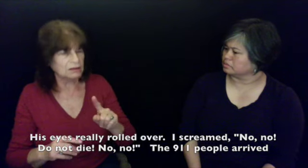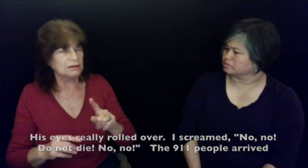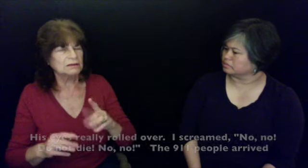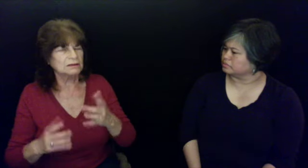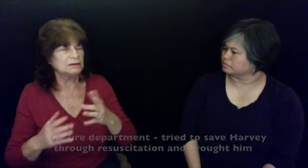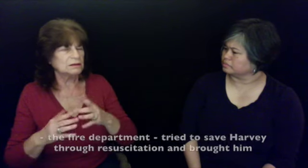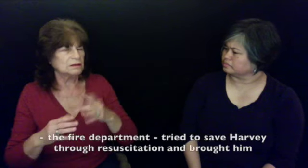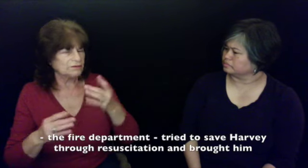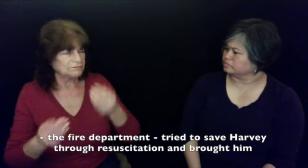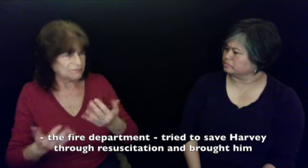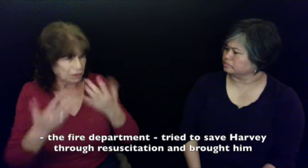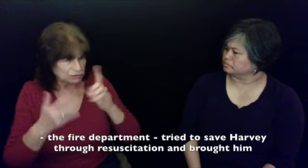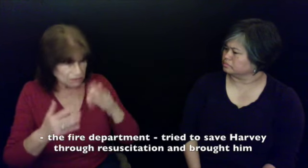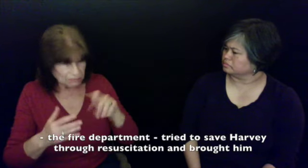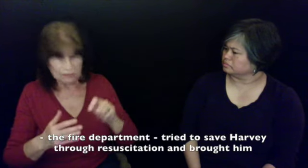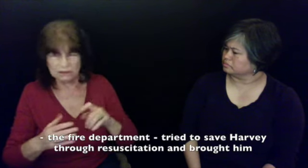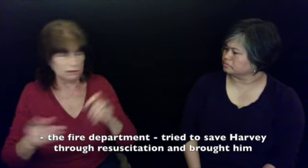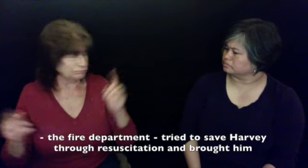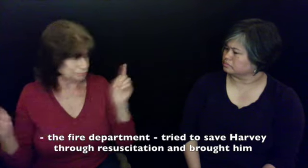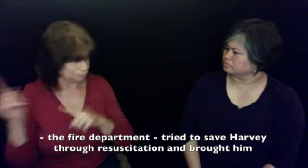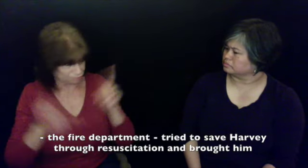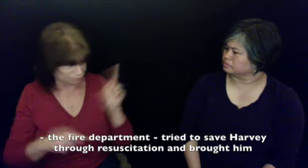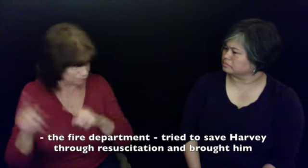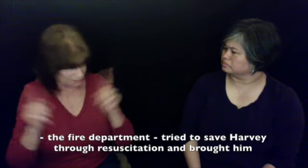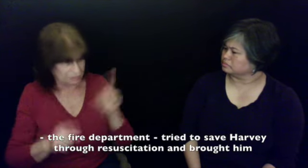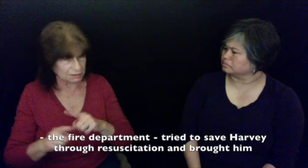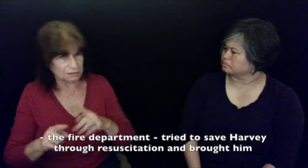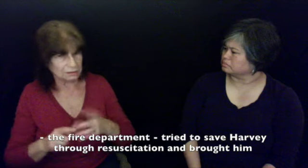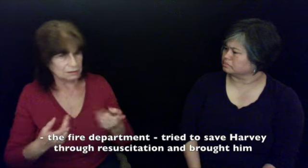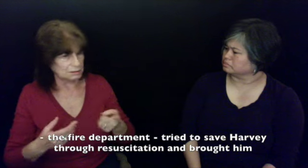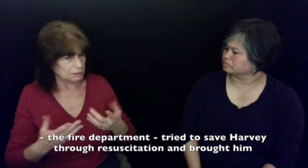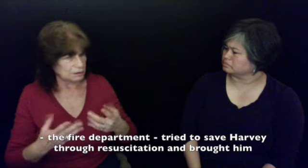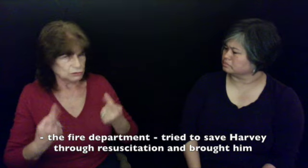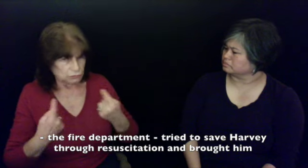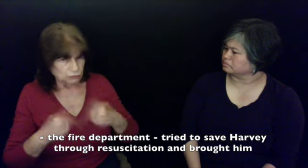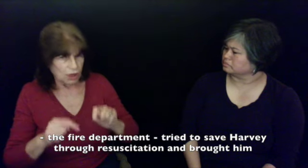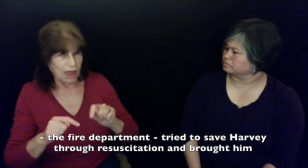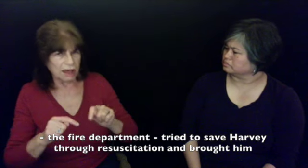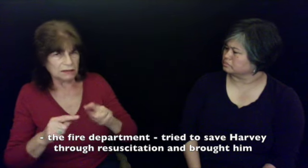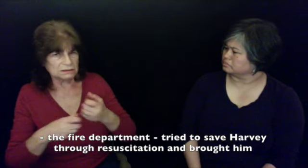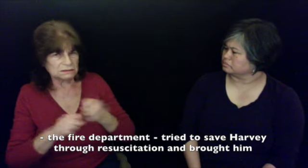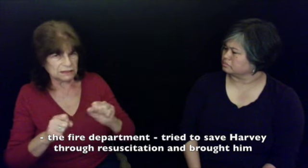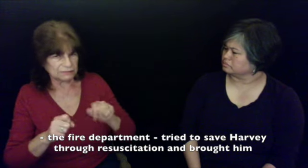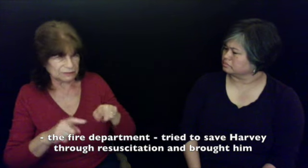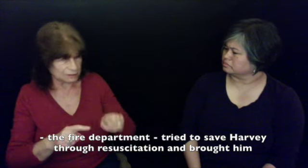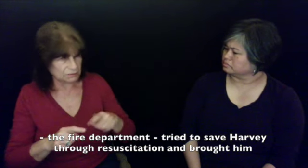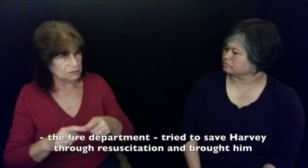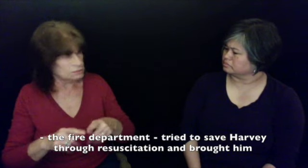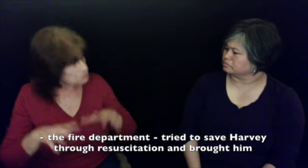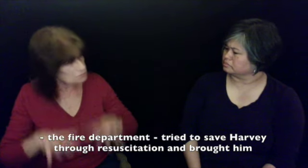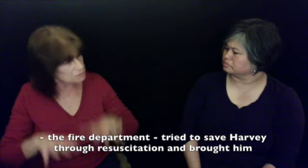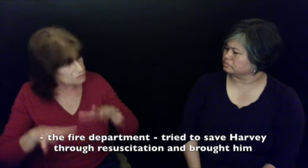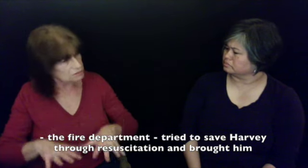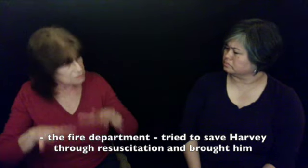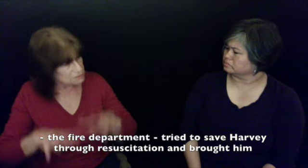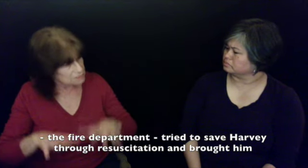arrived. The fire department tried to save Harvey through resuscitation and brought